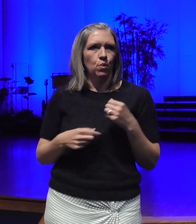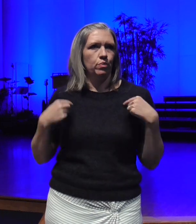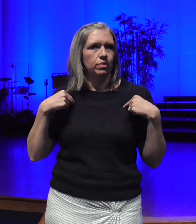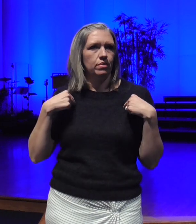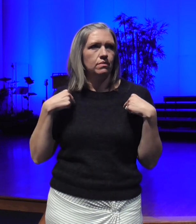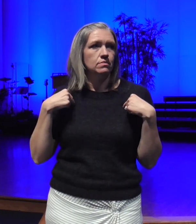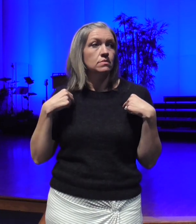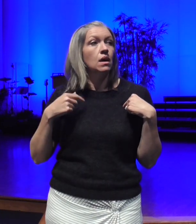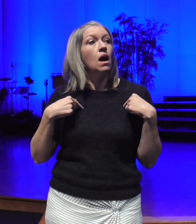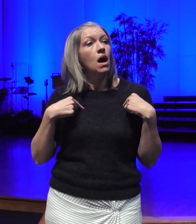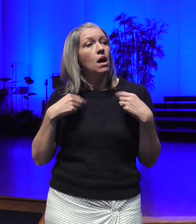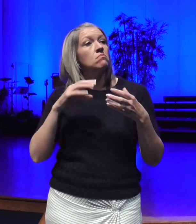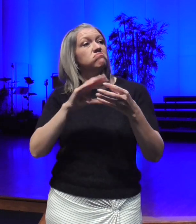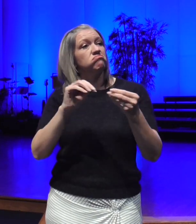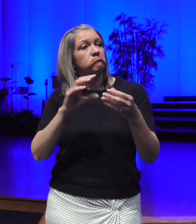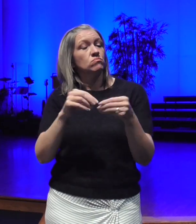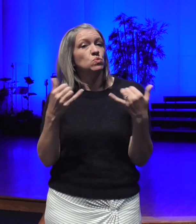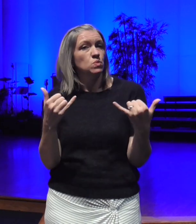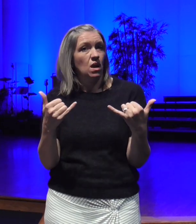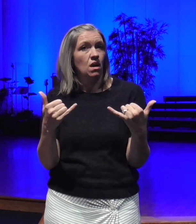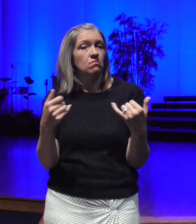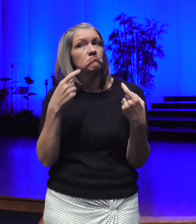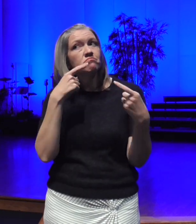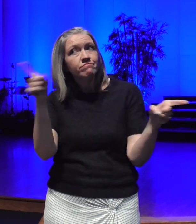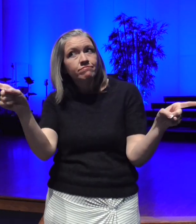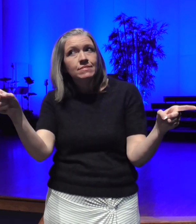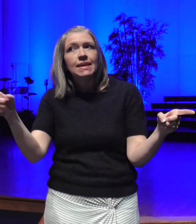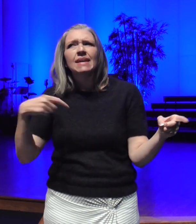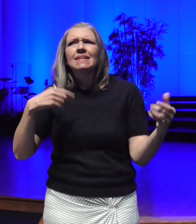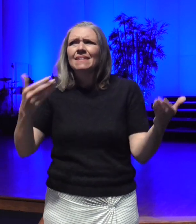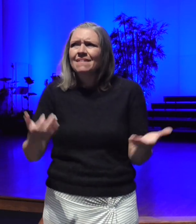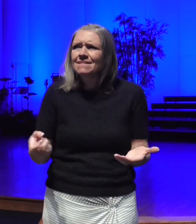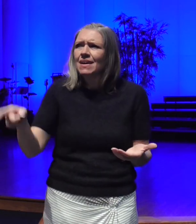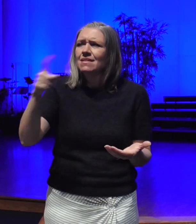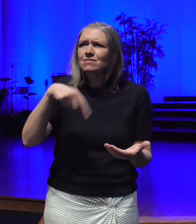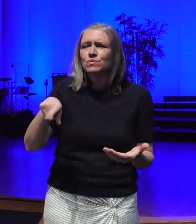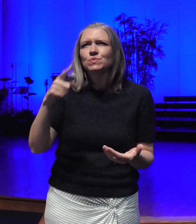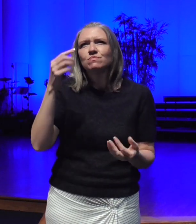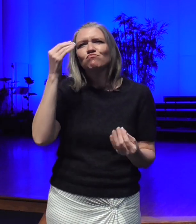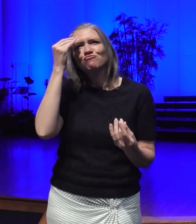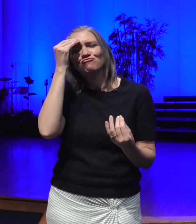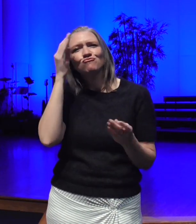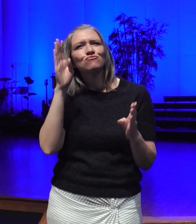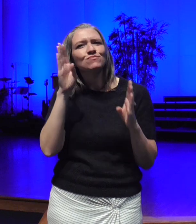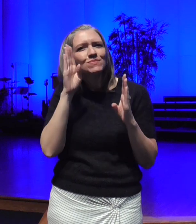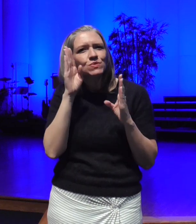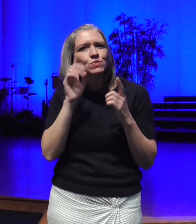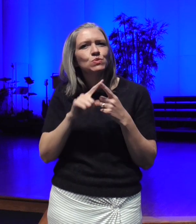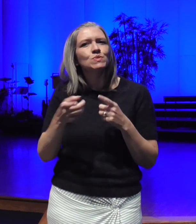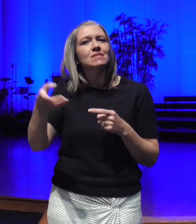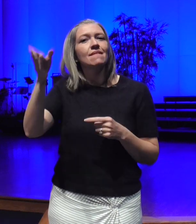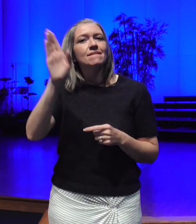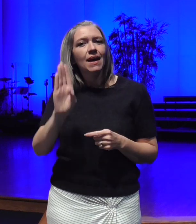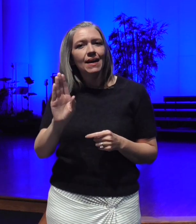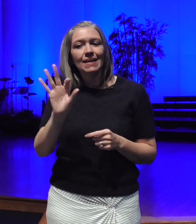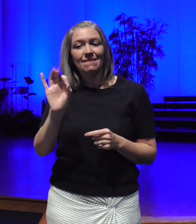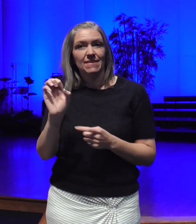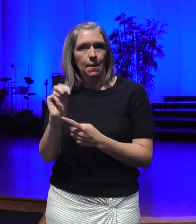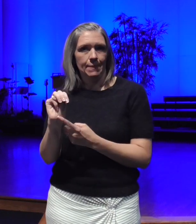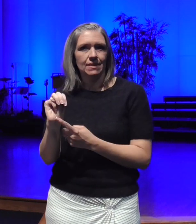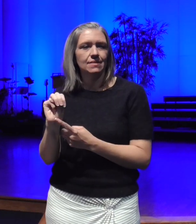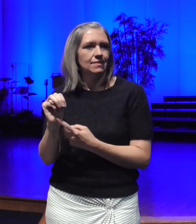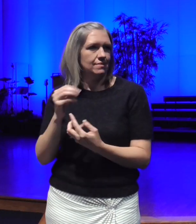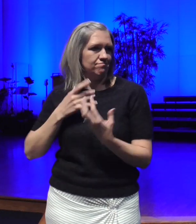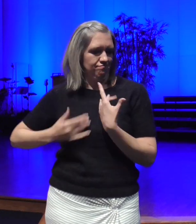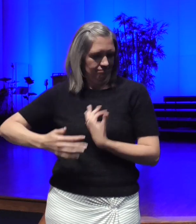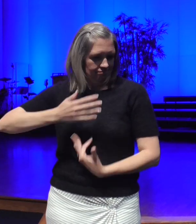forth today is inviting us to have some attention to the divine feminine that is pouring through us,